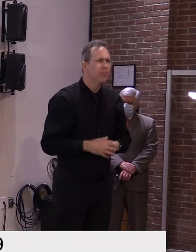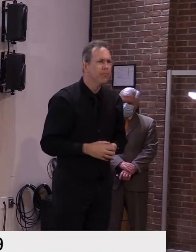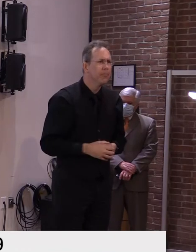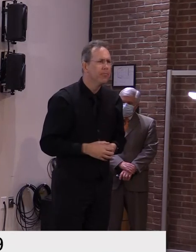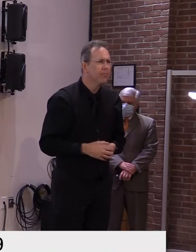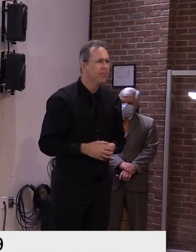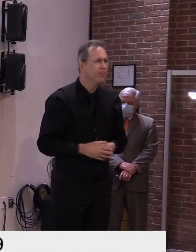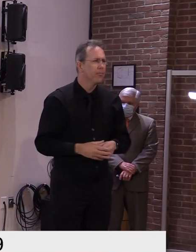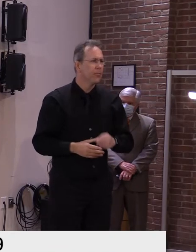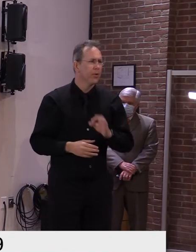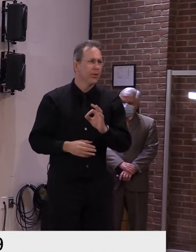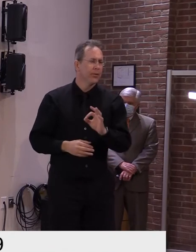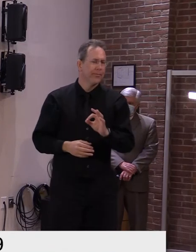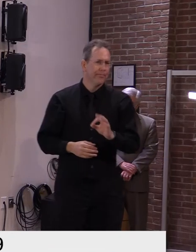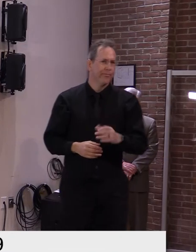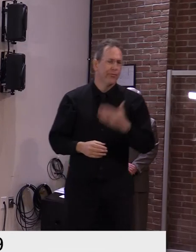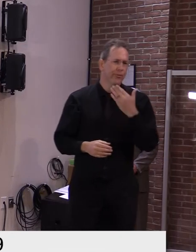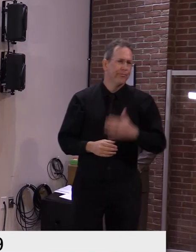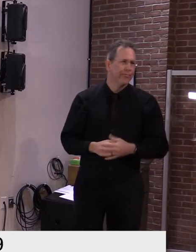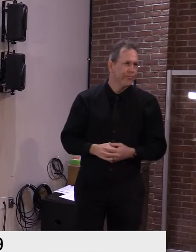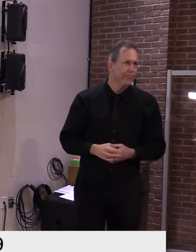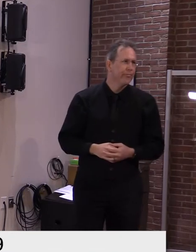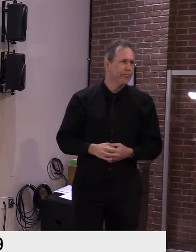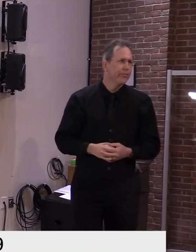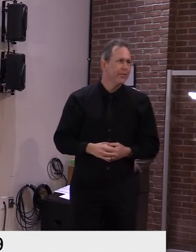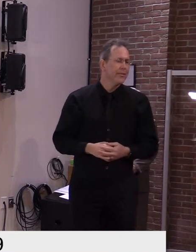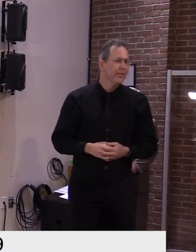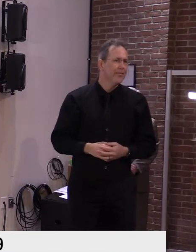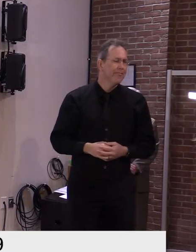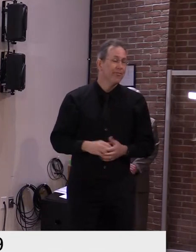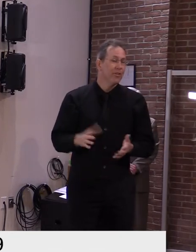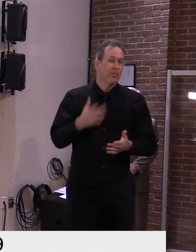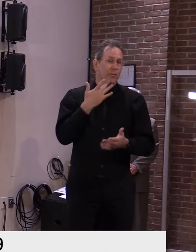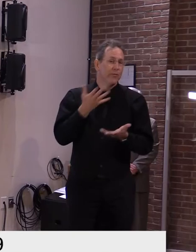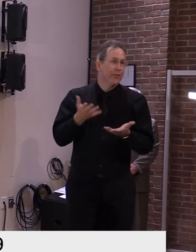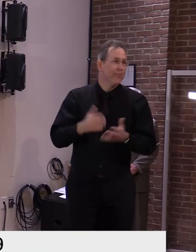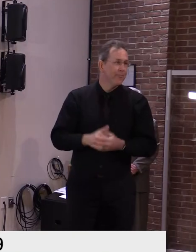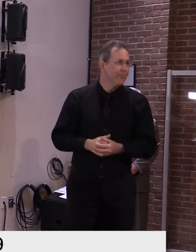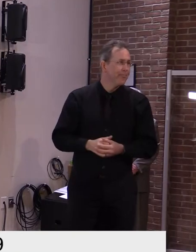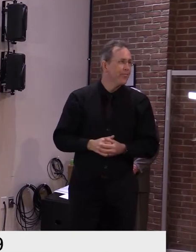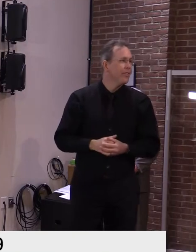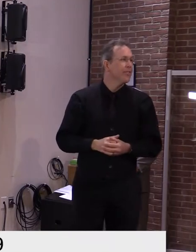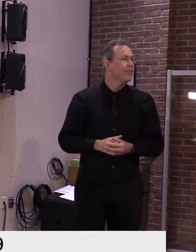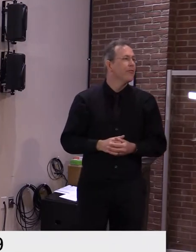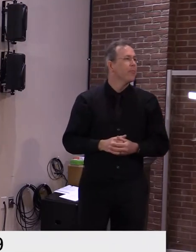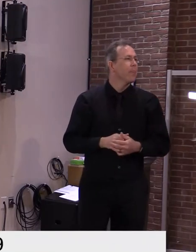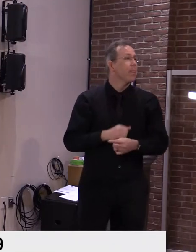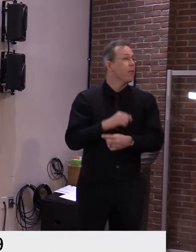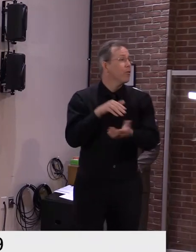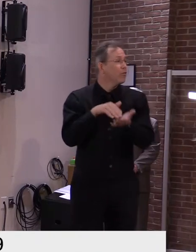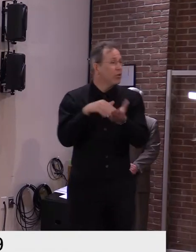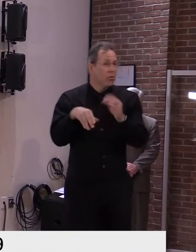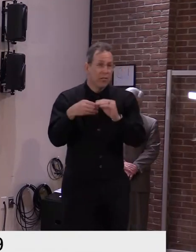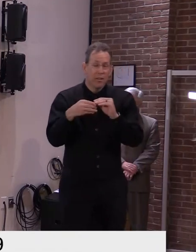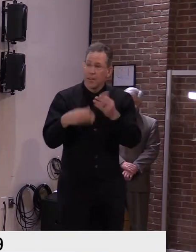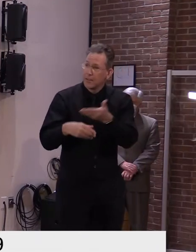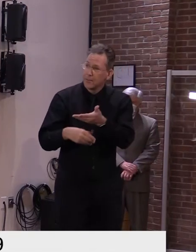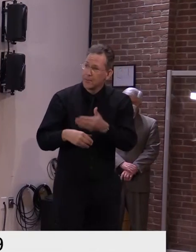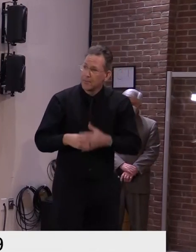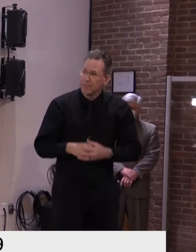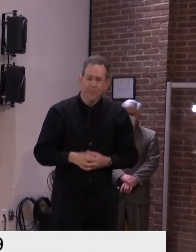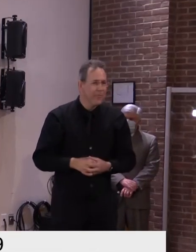Okay, great. Thank you very much. I'm going to ask Dr. Levine to comment on the Department of Health.